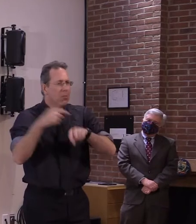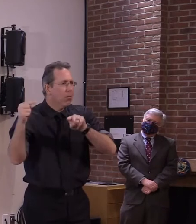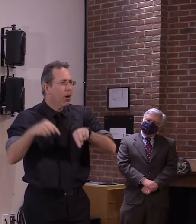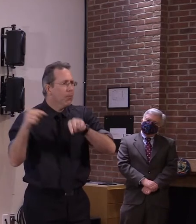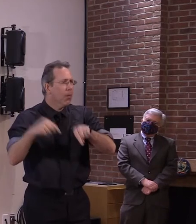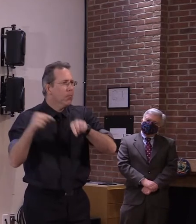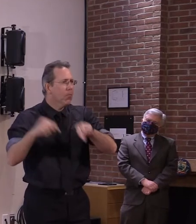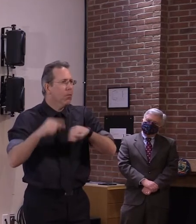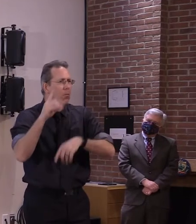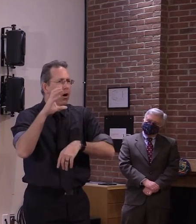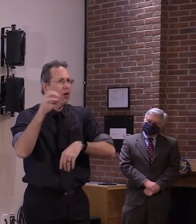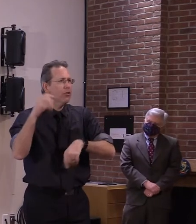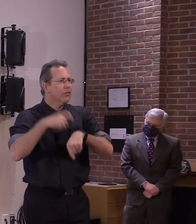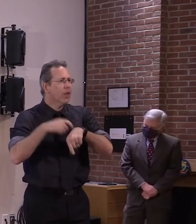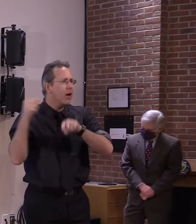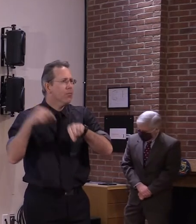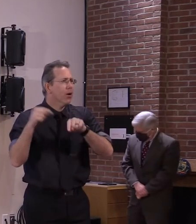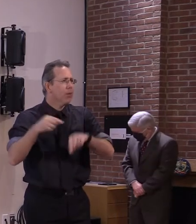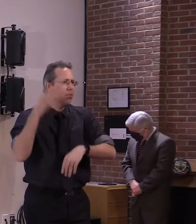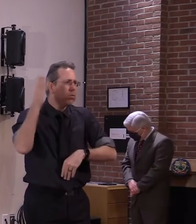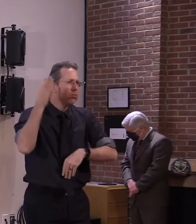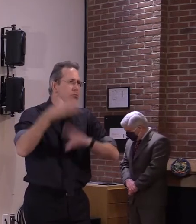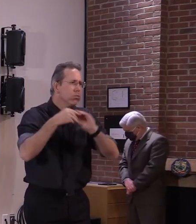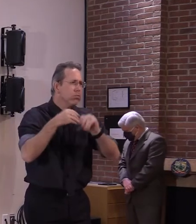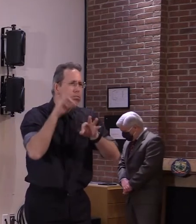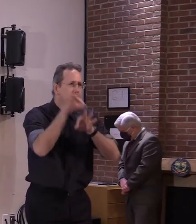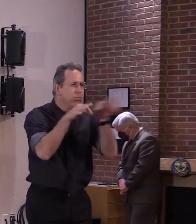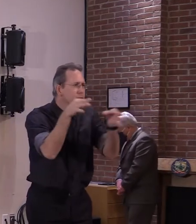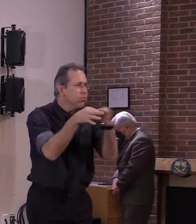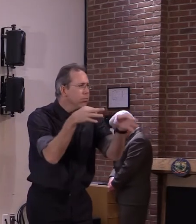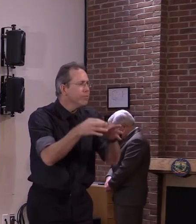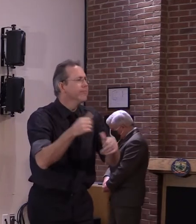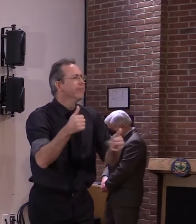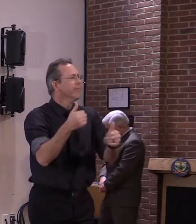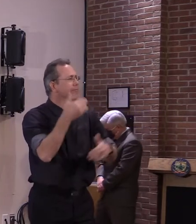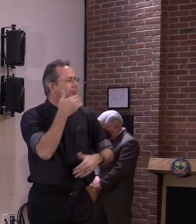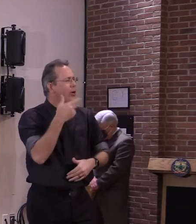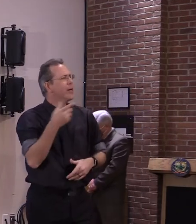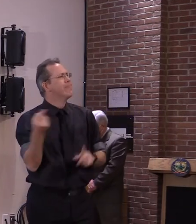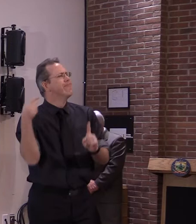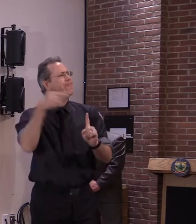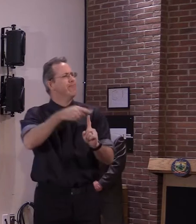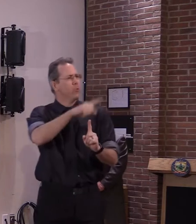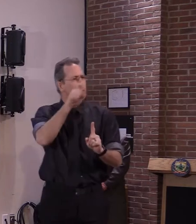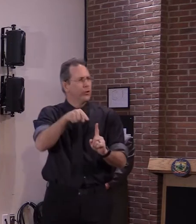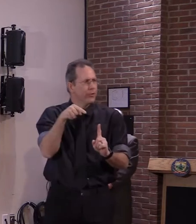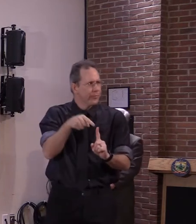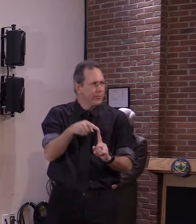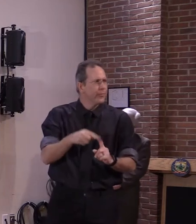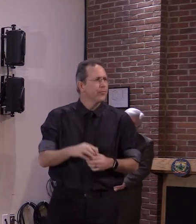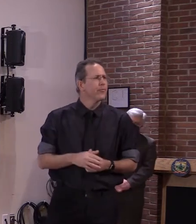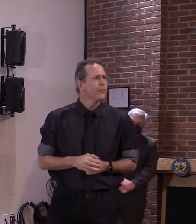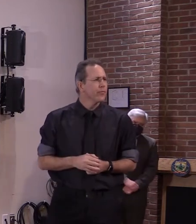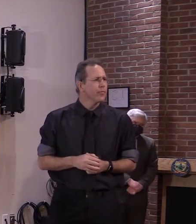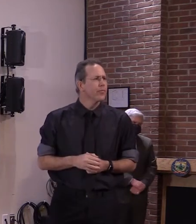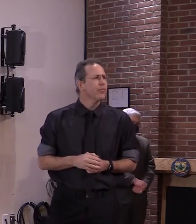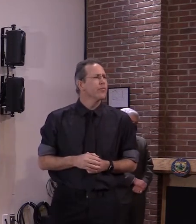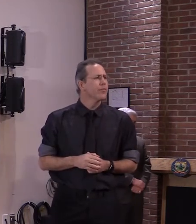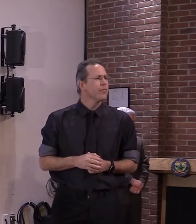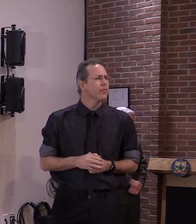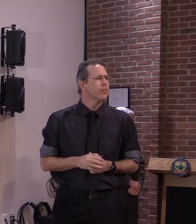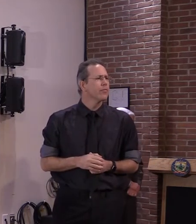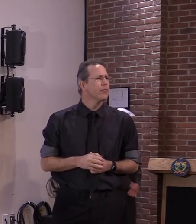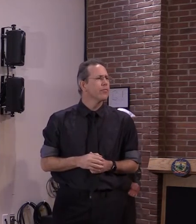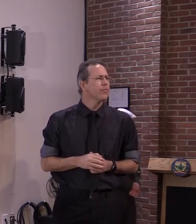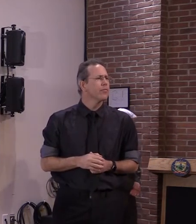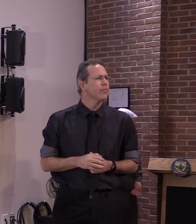of stanford your thoughts on their resistance to uh your your state of emergency and